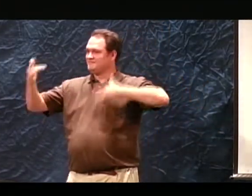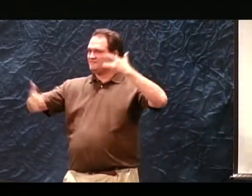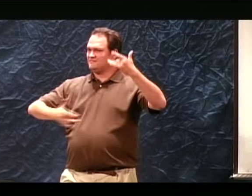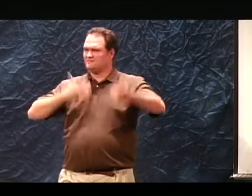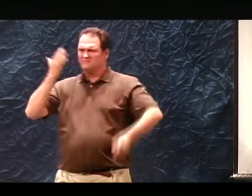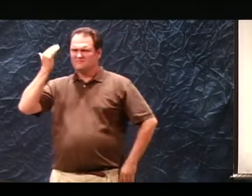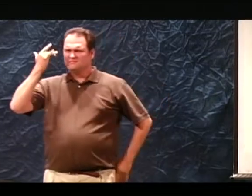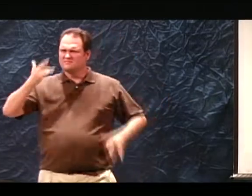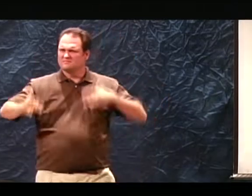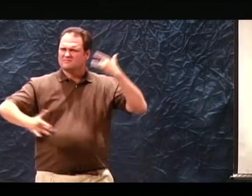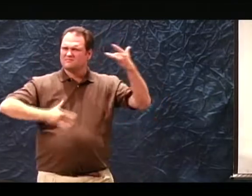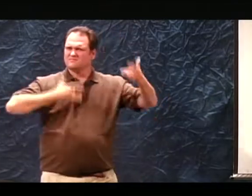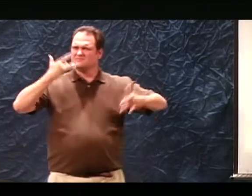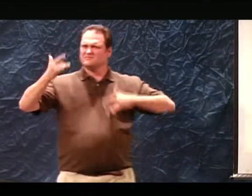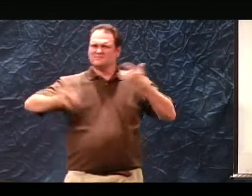i go to church i'm excited